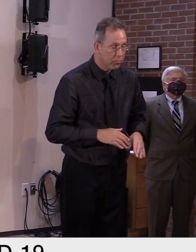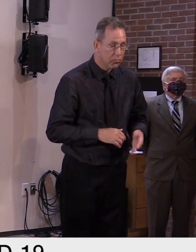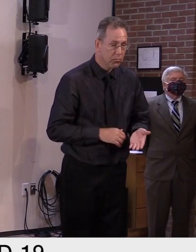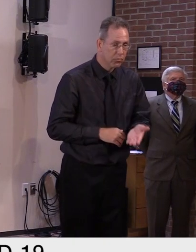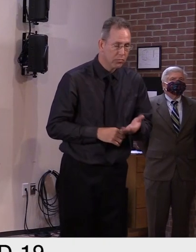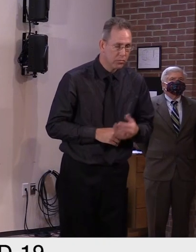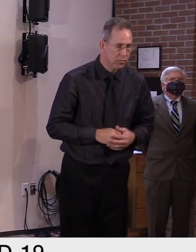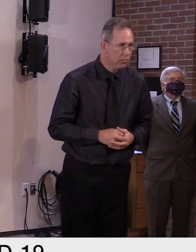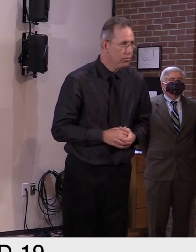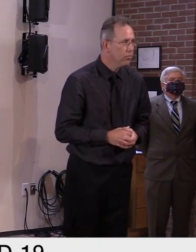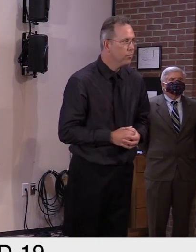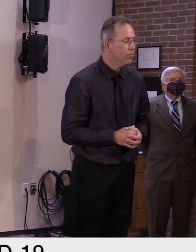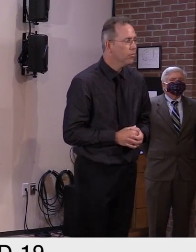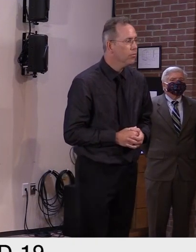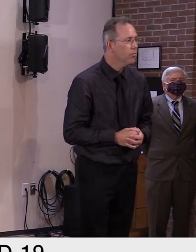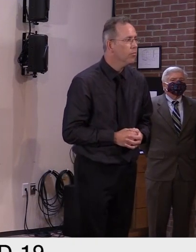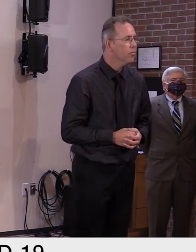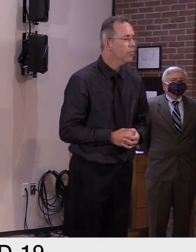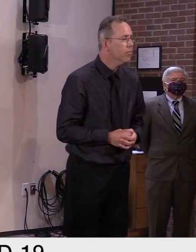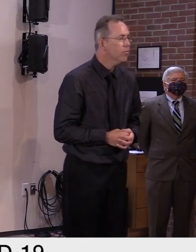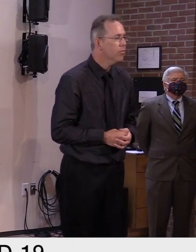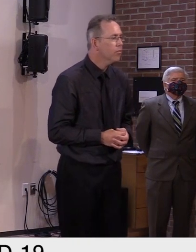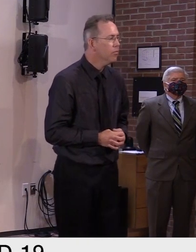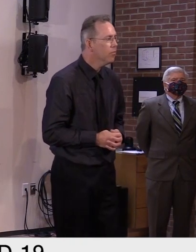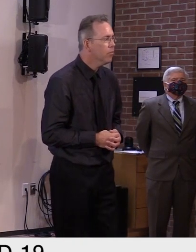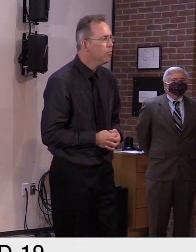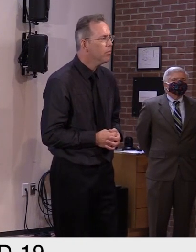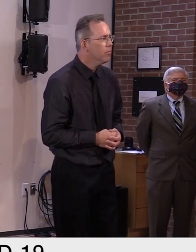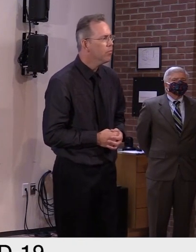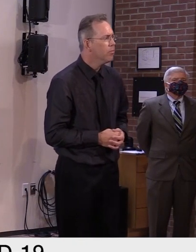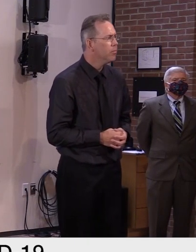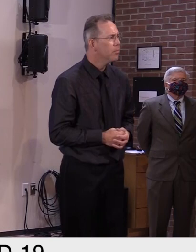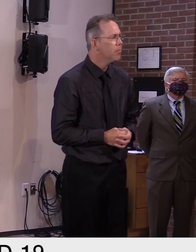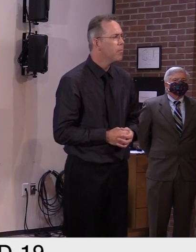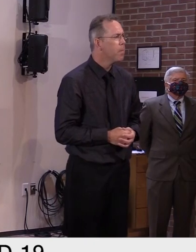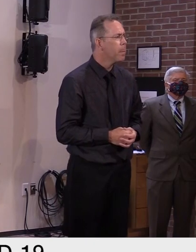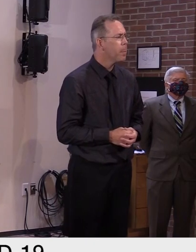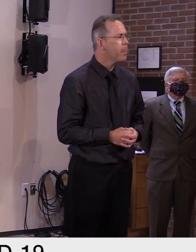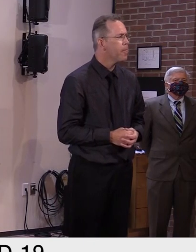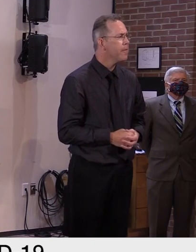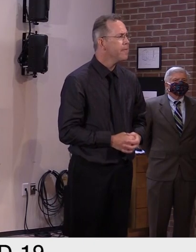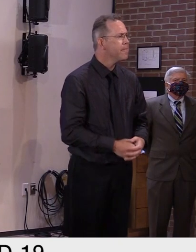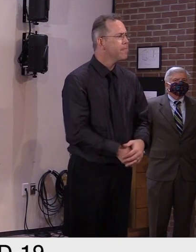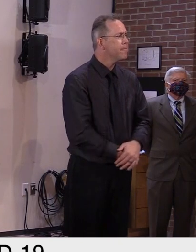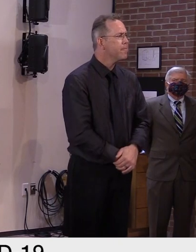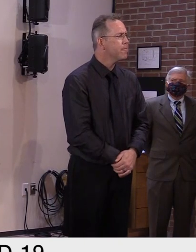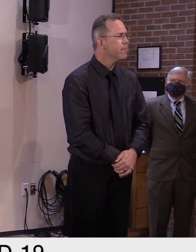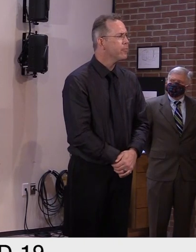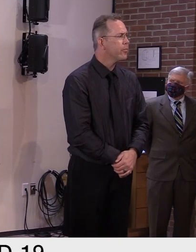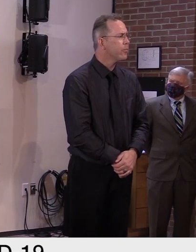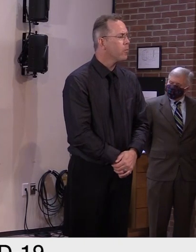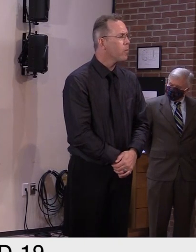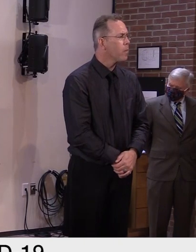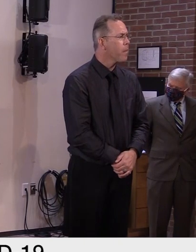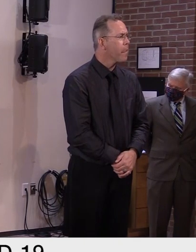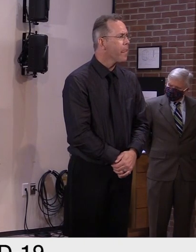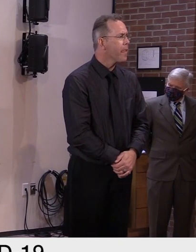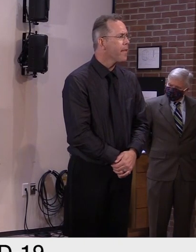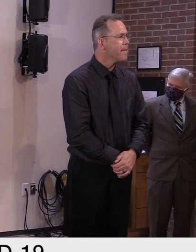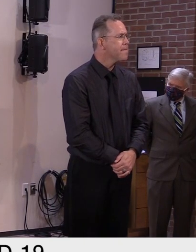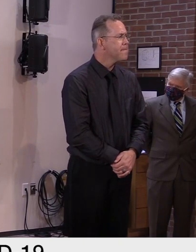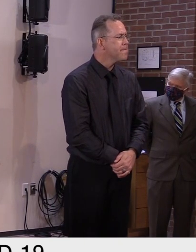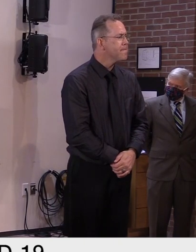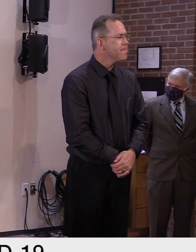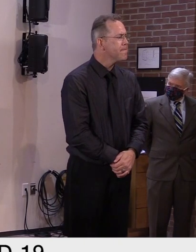Hi, it seems as though there are conflicting reports on the national level about case numbers. One stated that Vermont has